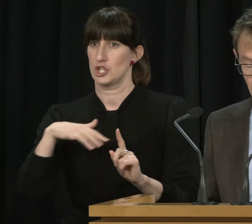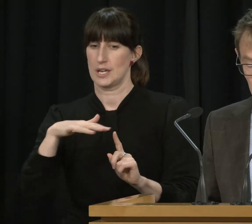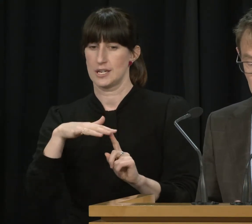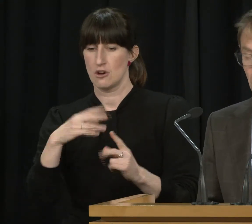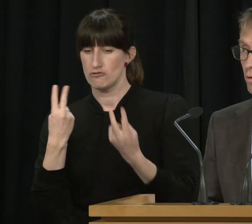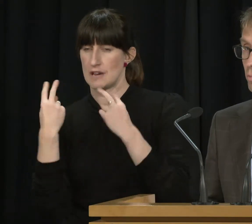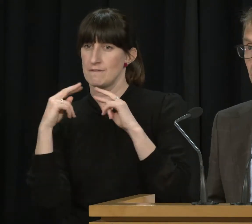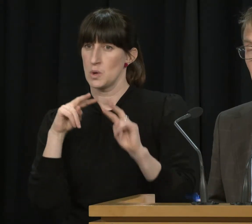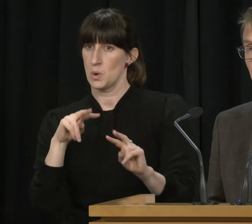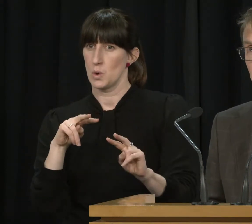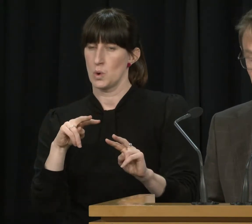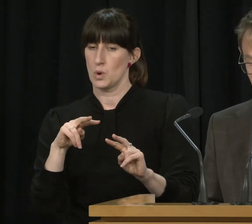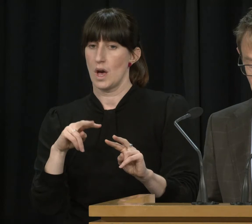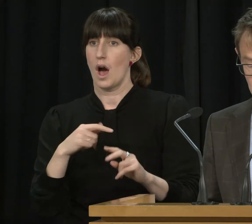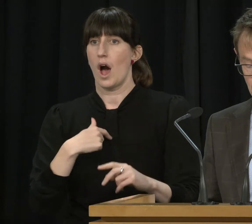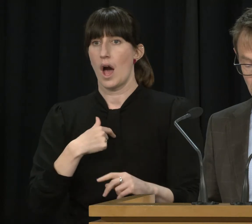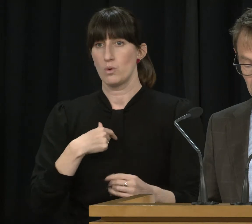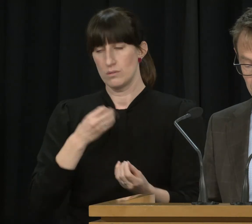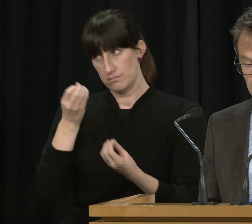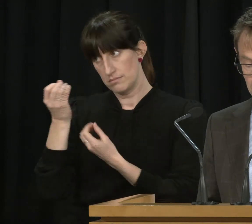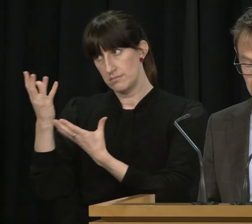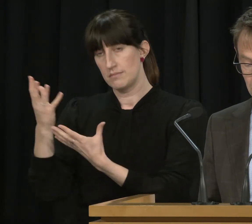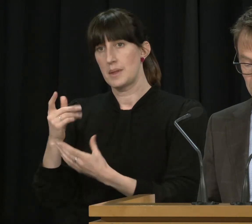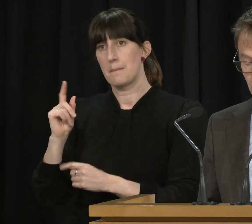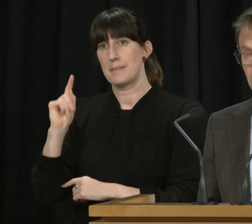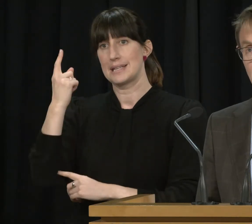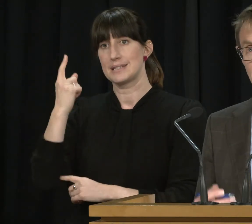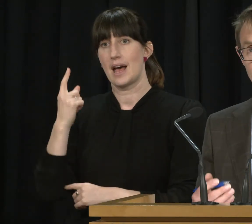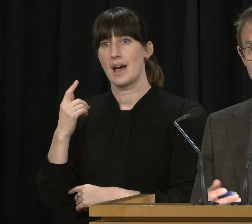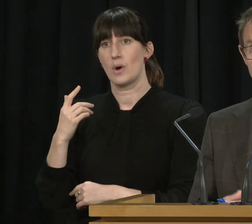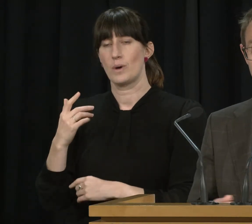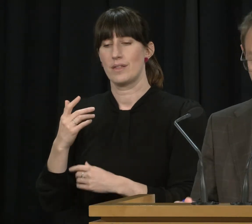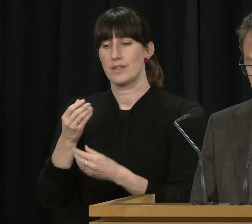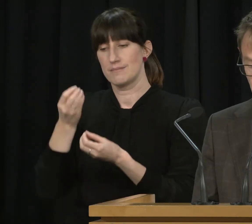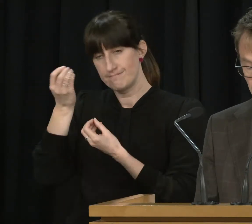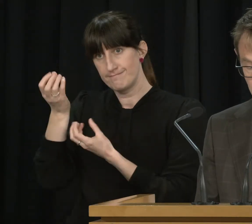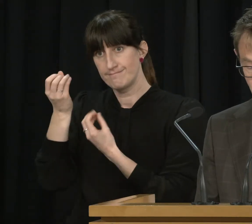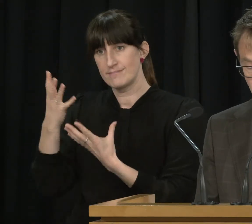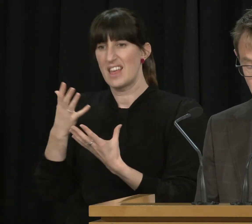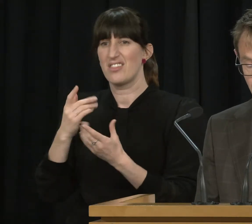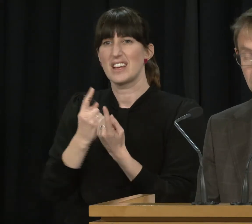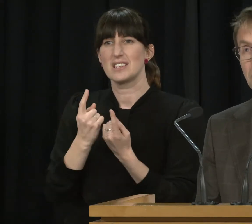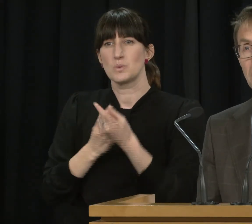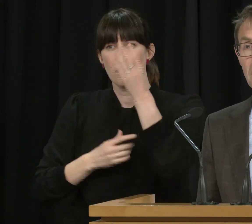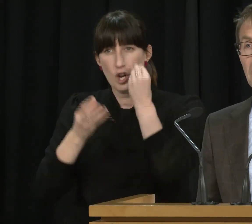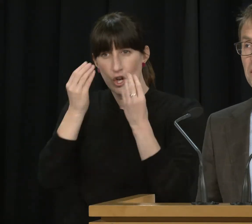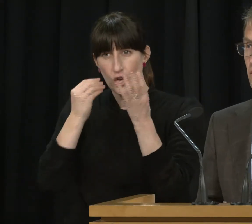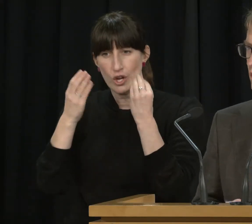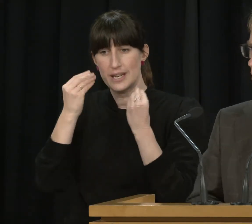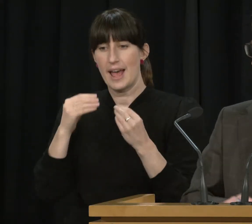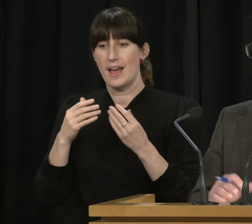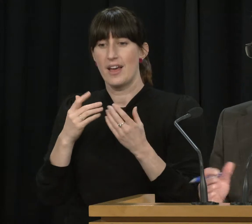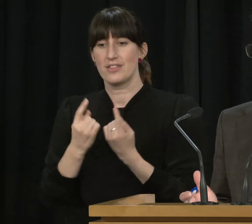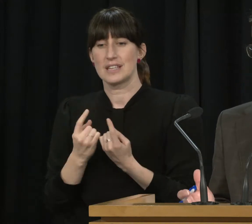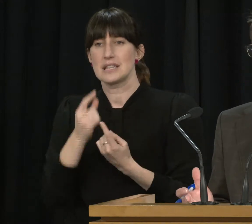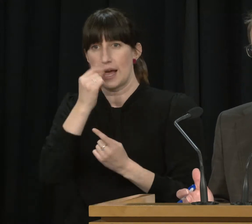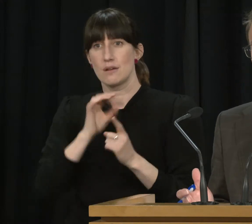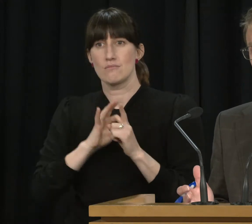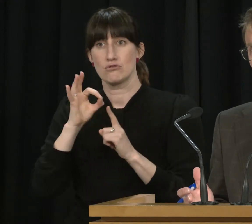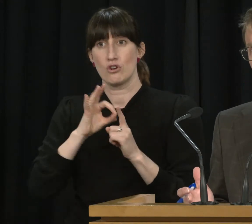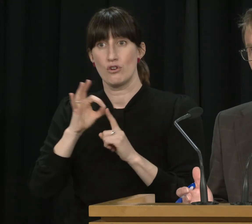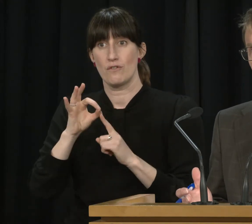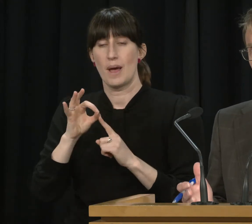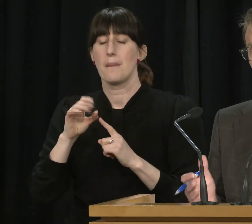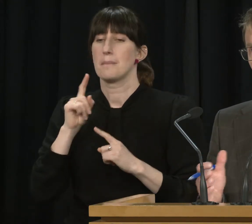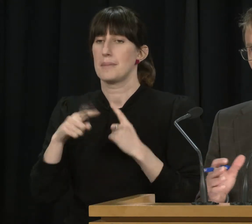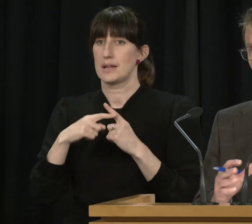ship, and I'll provide the Minister with an initial update next week with lessons and opportunities for improvement. And in addition, we'll do a fuller review